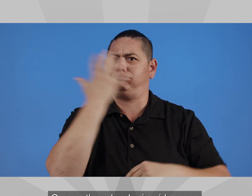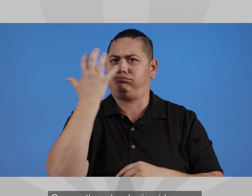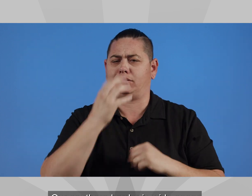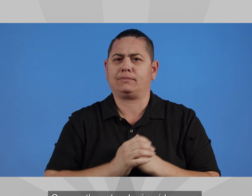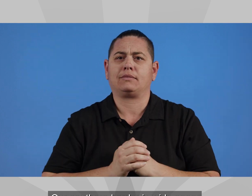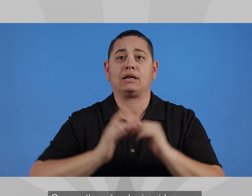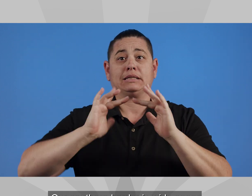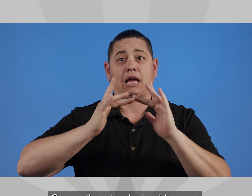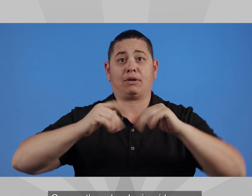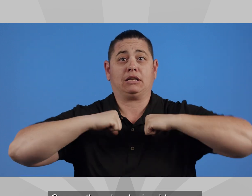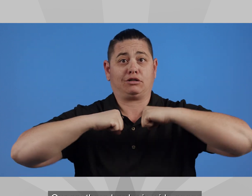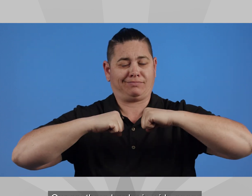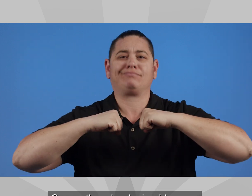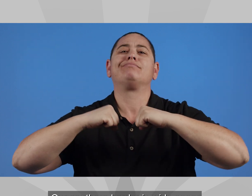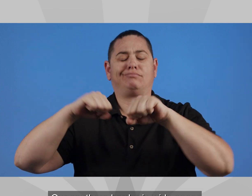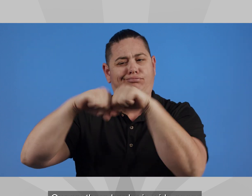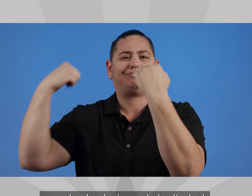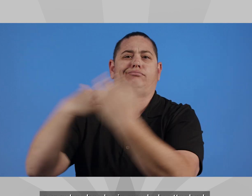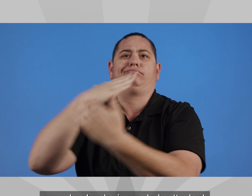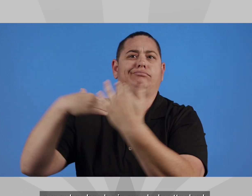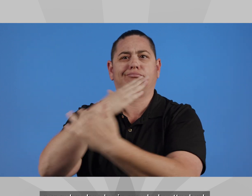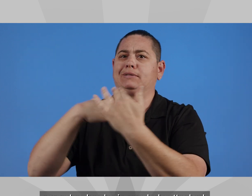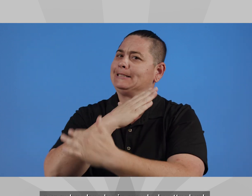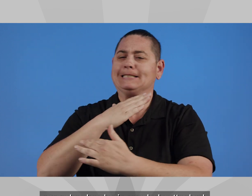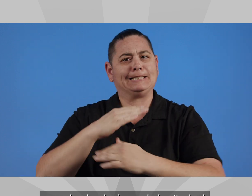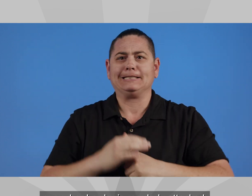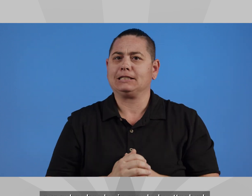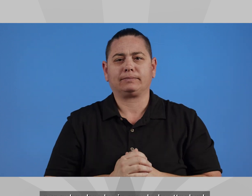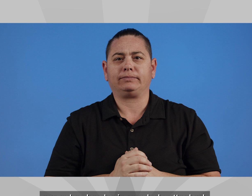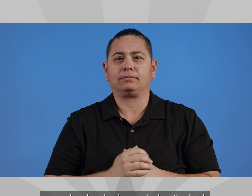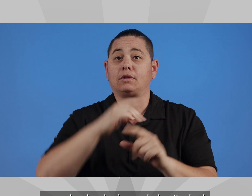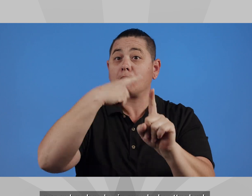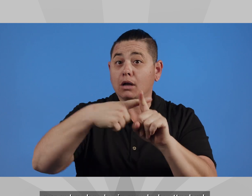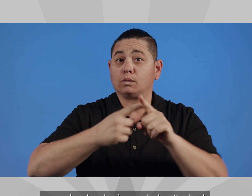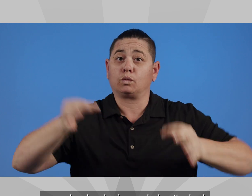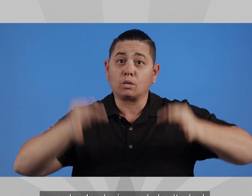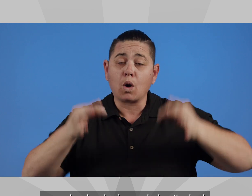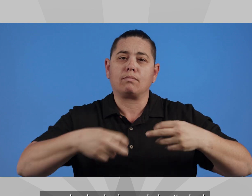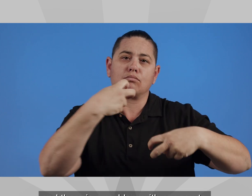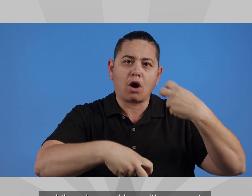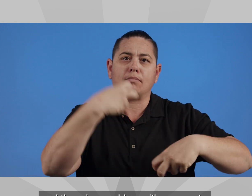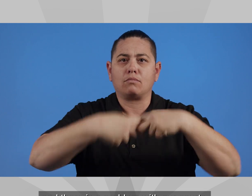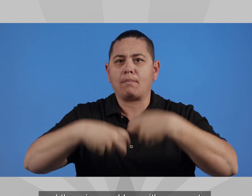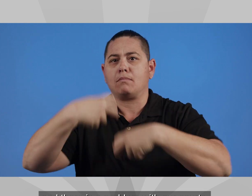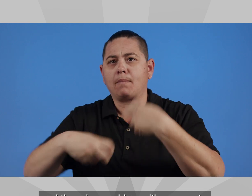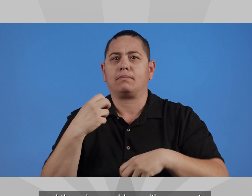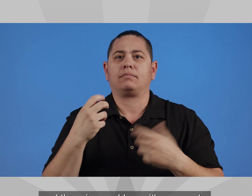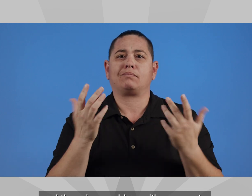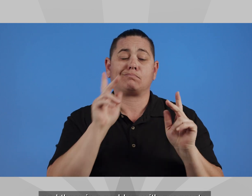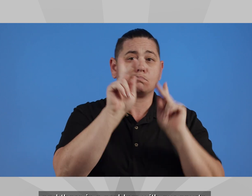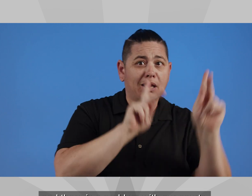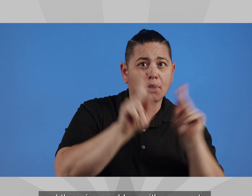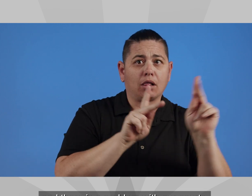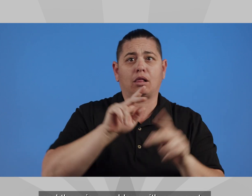Our southern border is wide open. Our cyber border is regularly attacked. And there is a problem